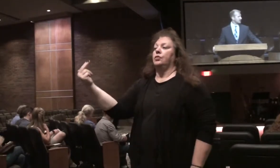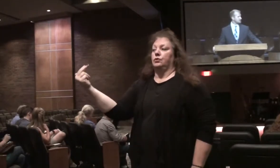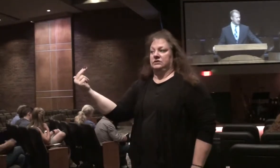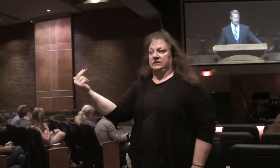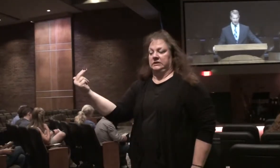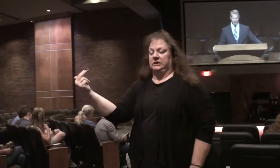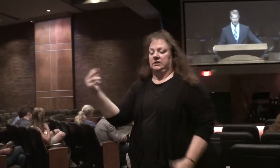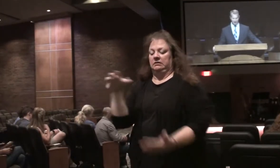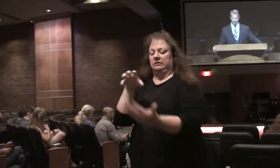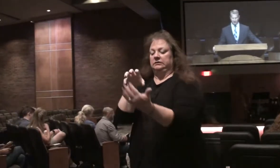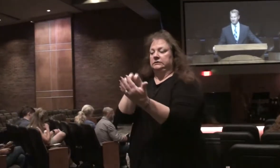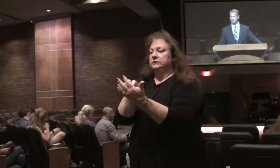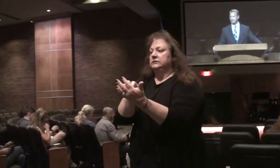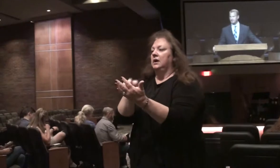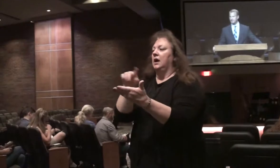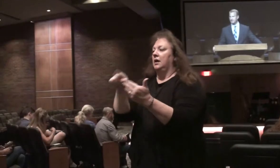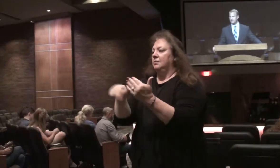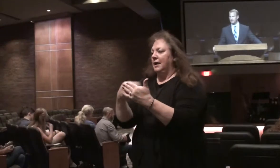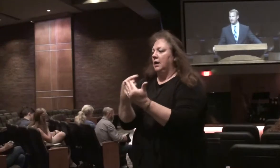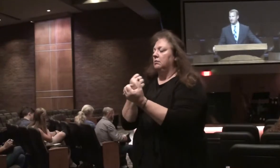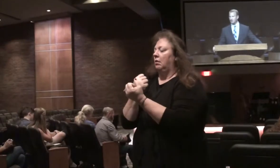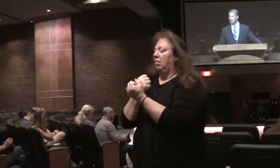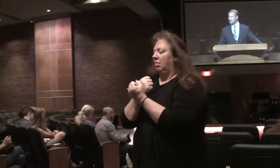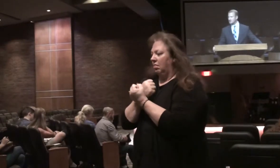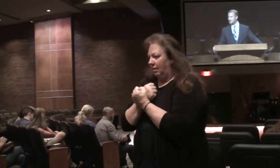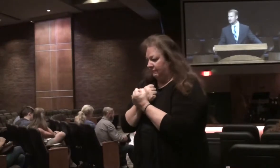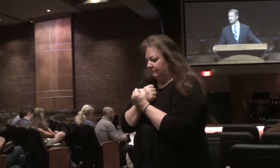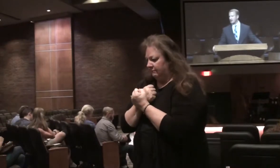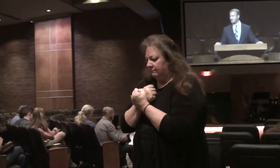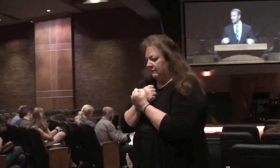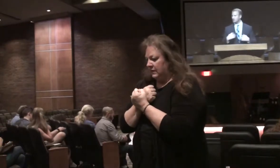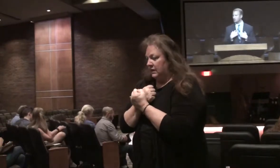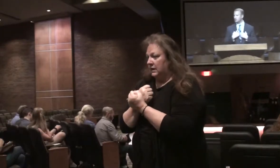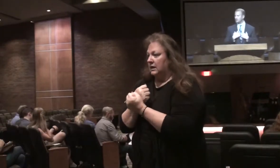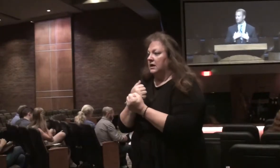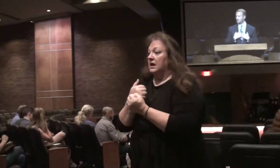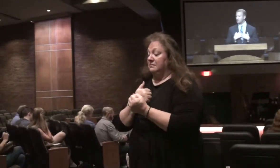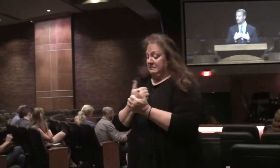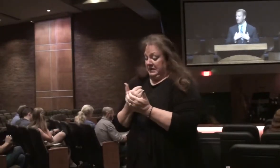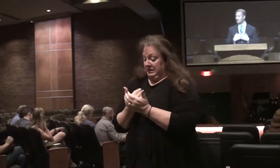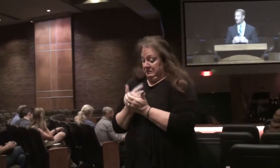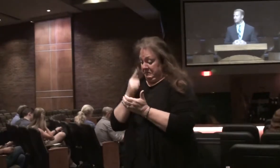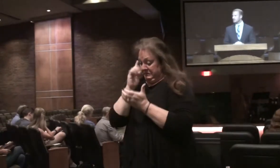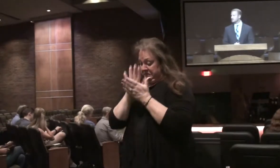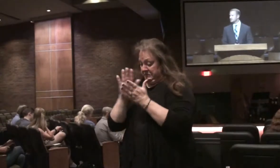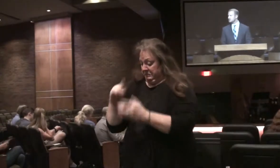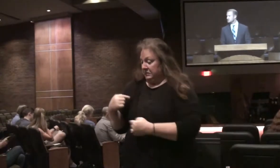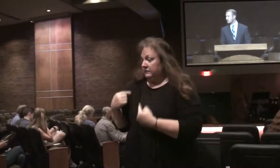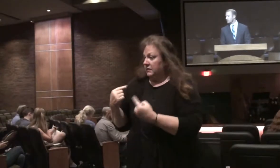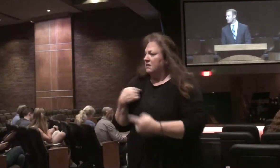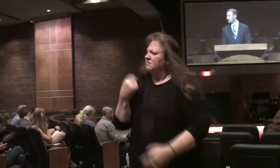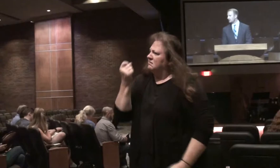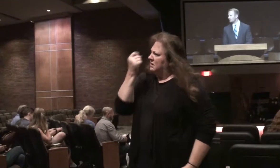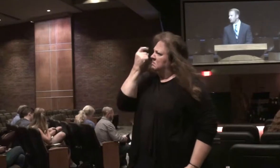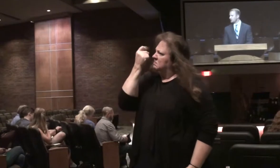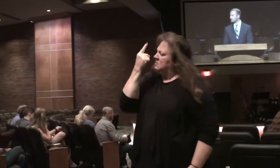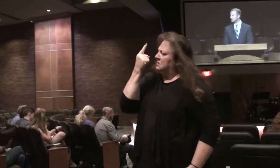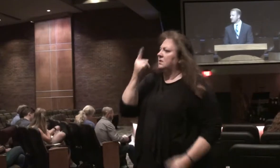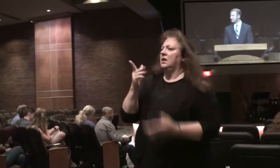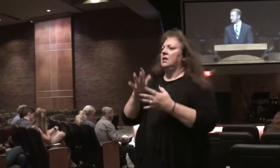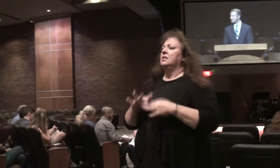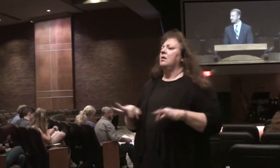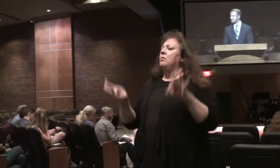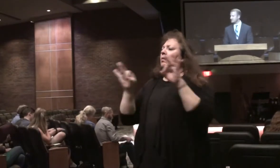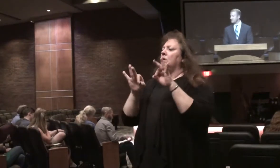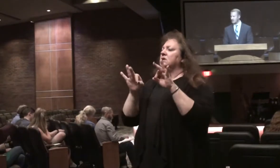That great chapter on love. Now basically, since I've been a new believer, I've understood something about the importance